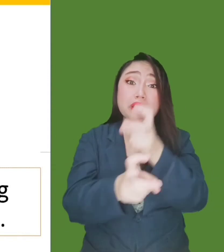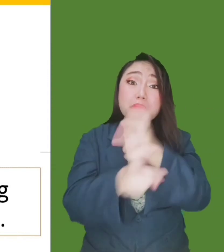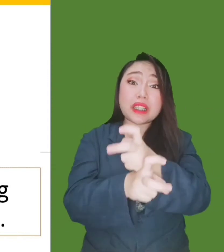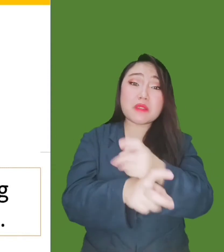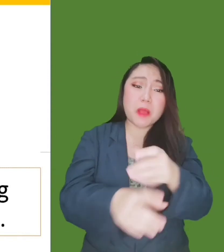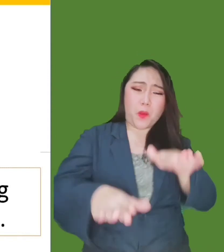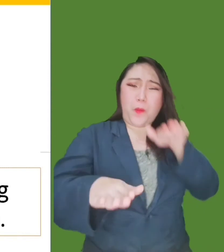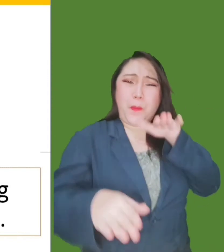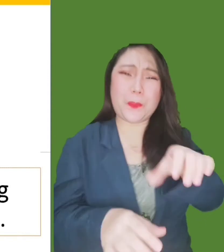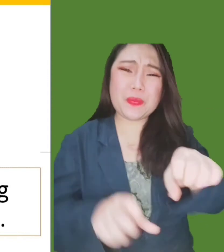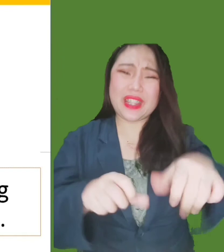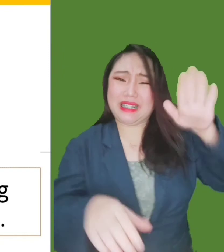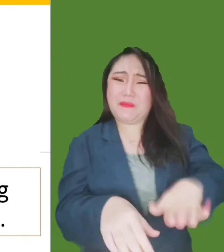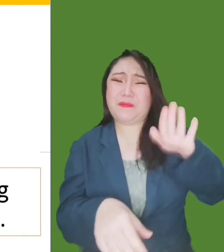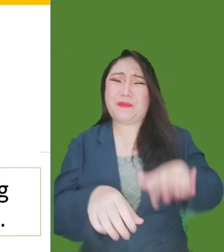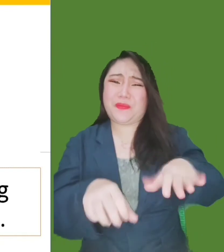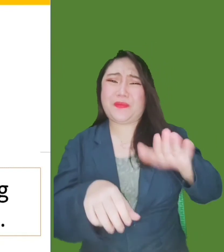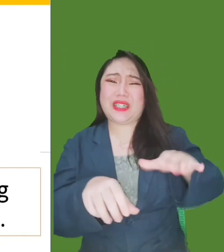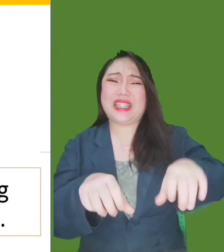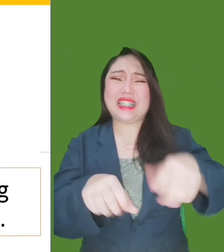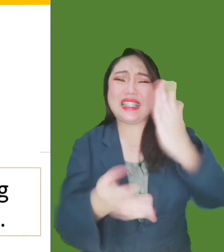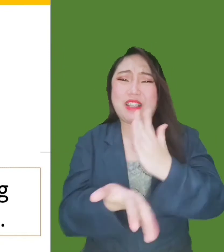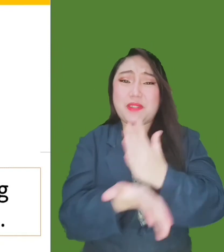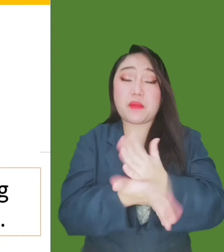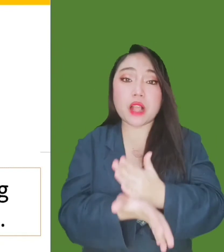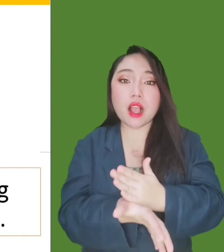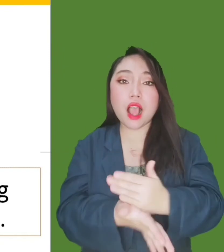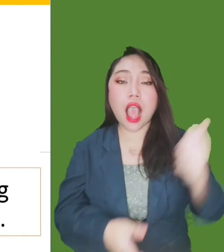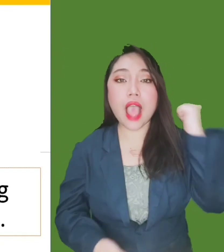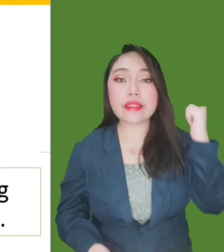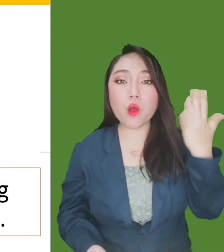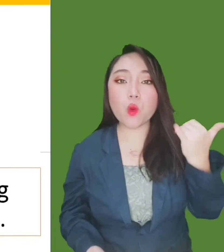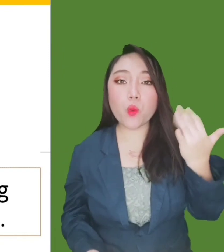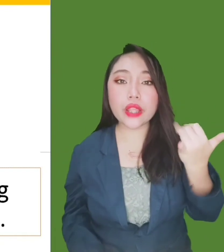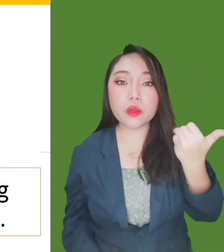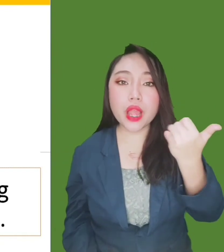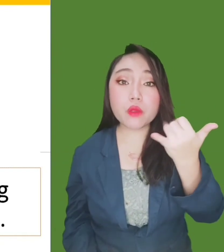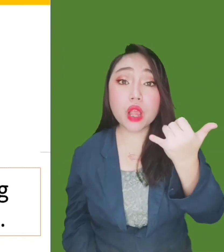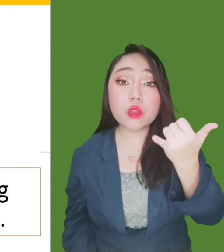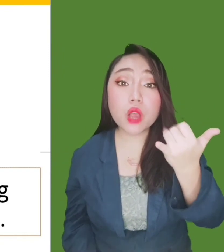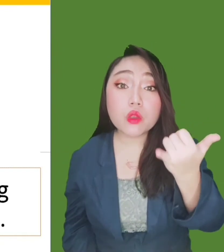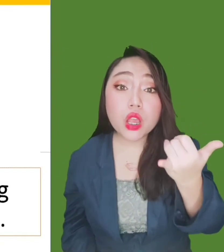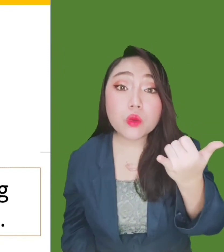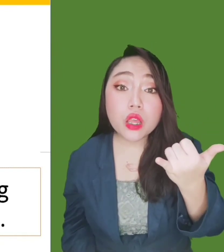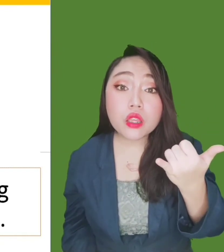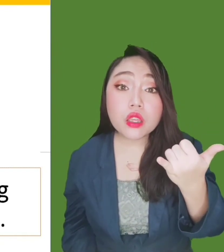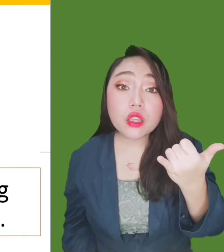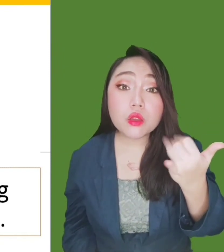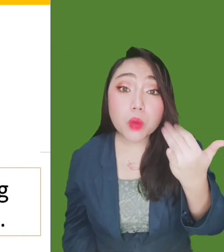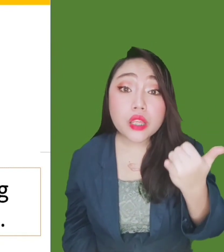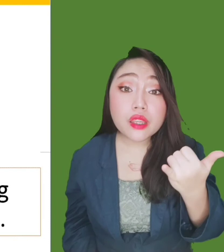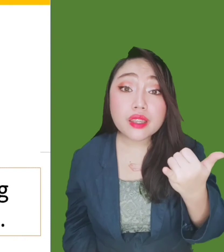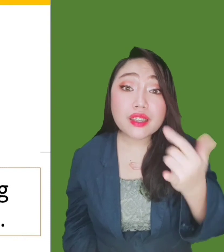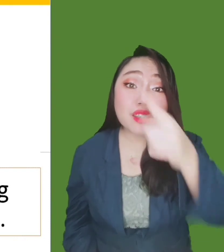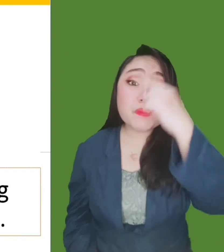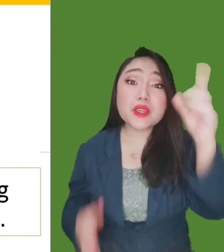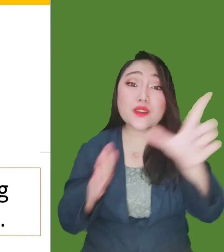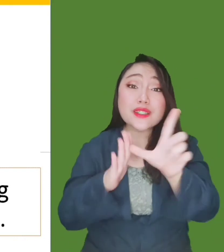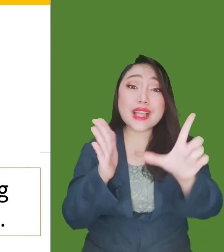or other cars in the way, then it will be difficult for you to stop. Again, why?